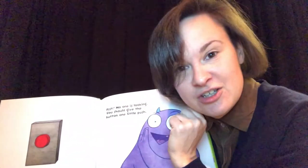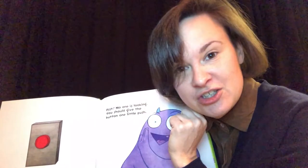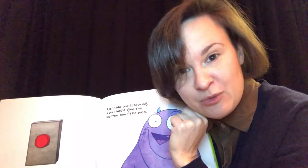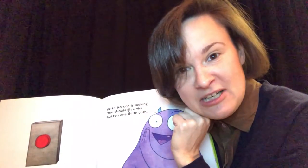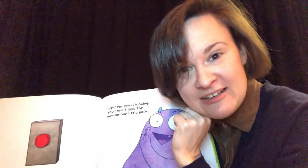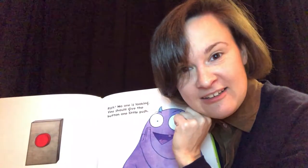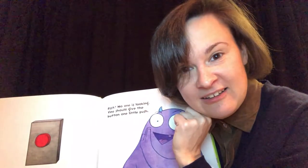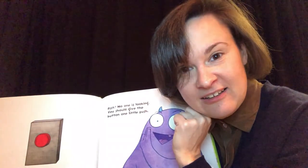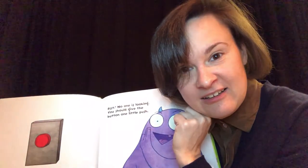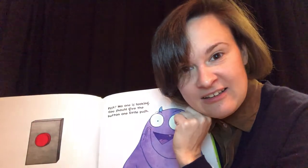Should we?